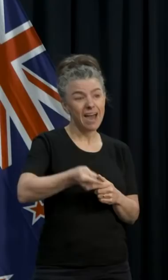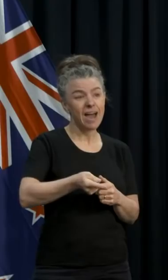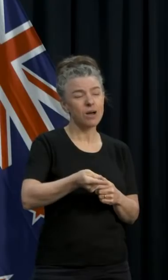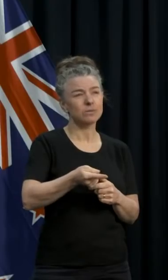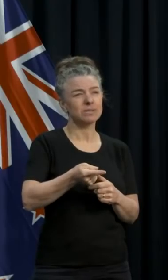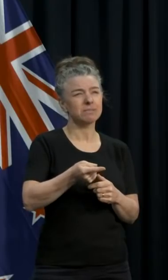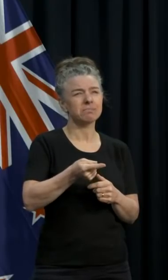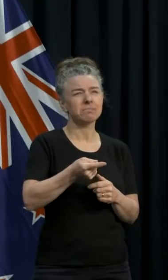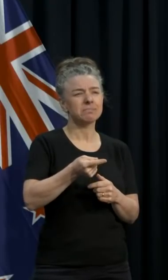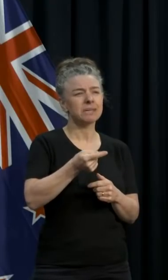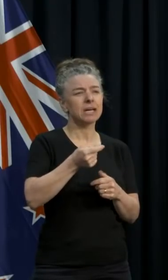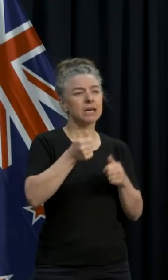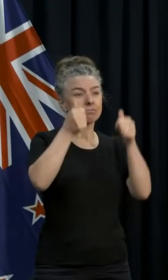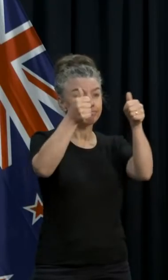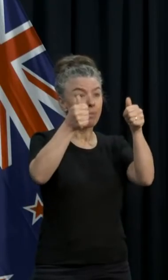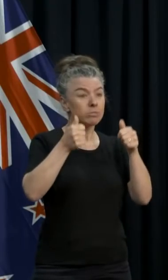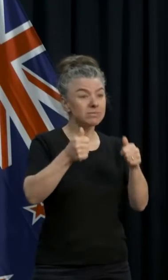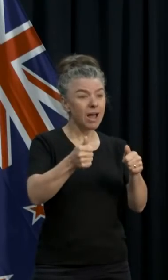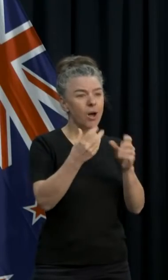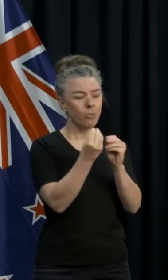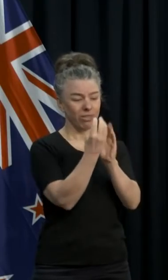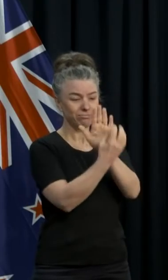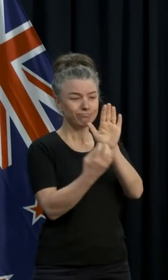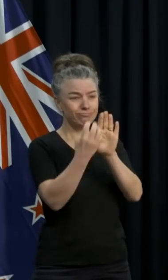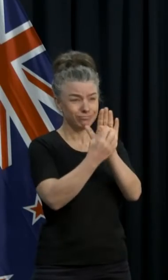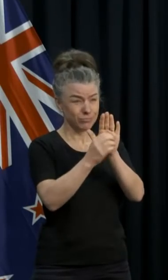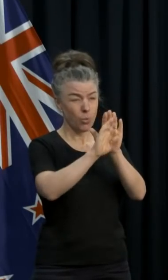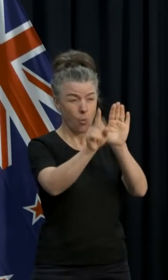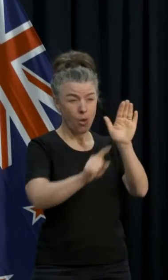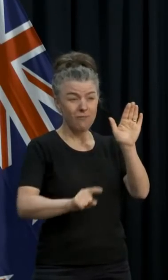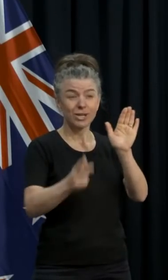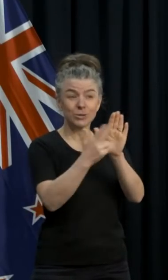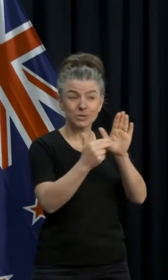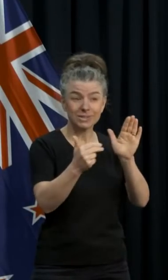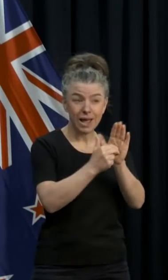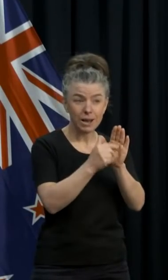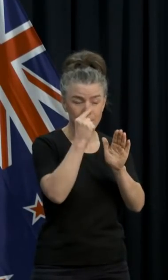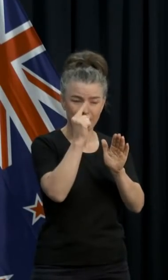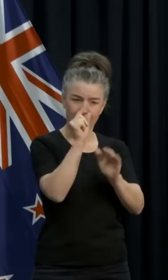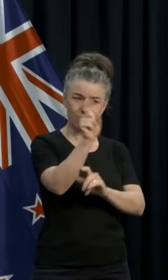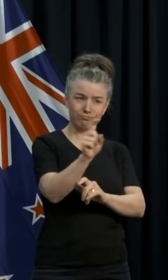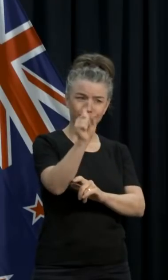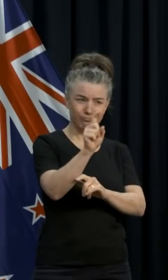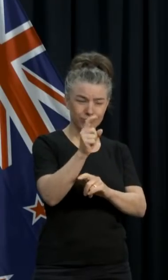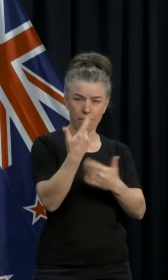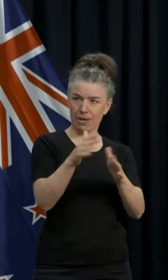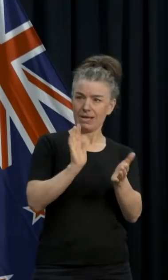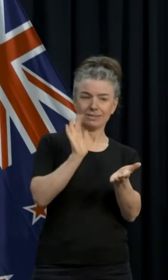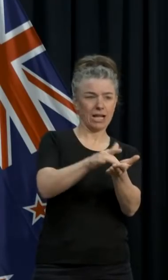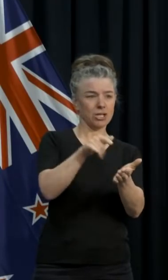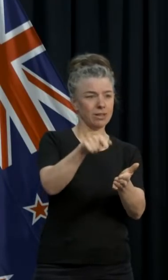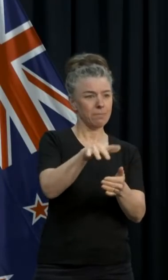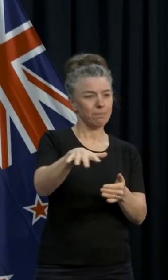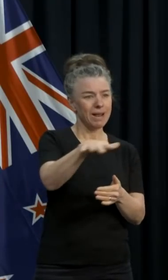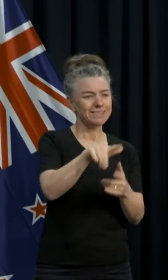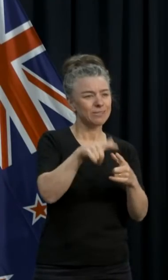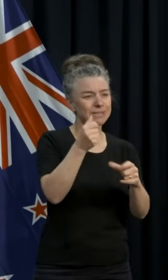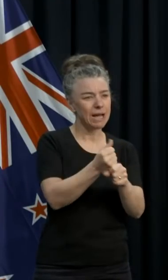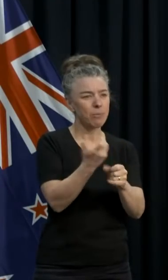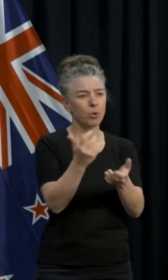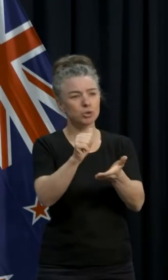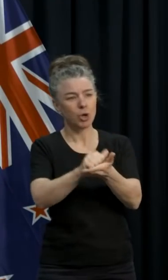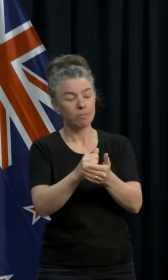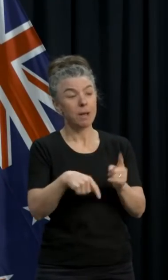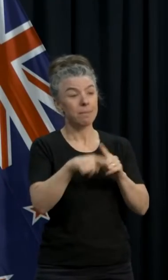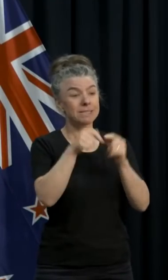77,564 QR code posters around the country where people can check into where they have been, and the number of poster scans so